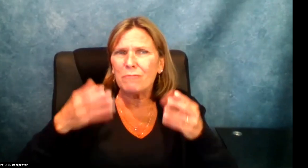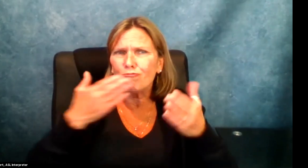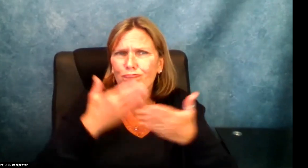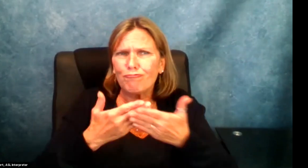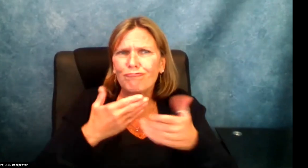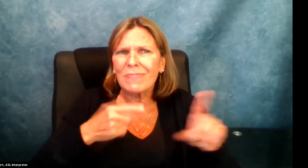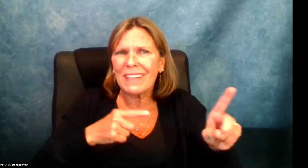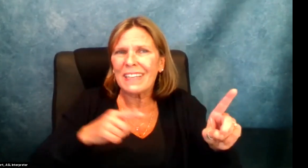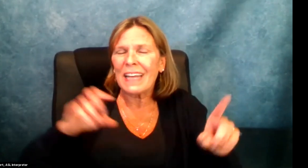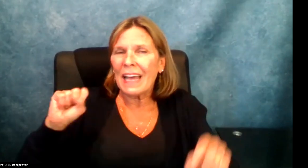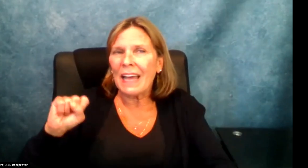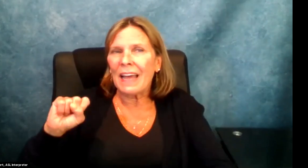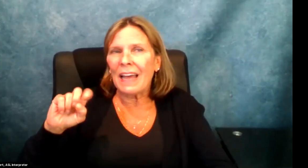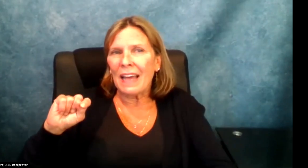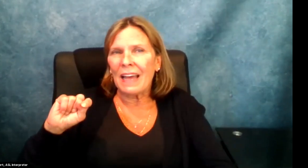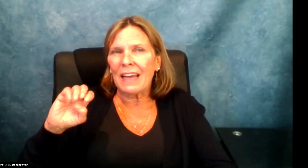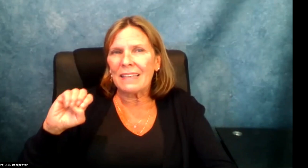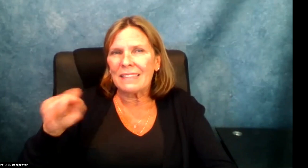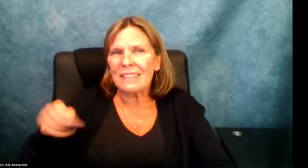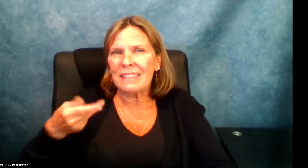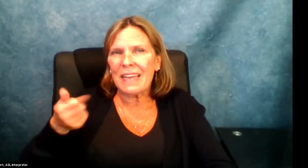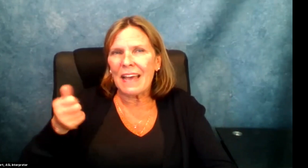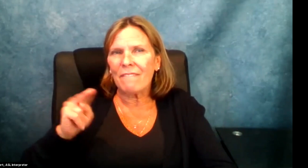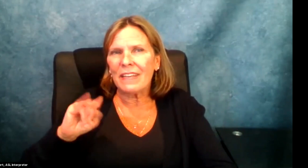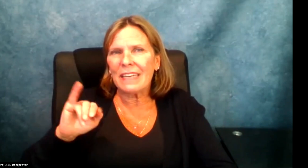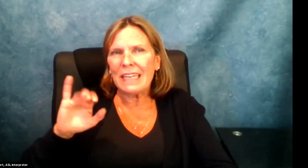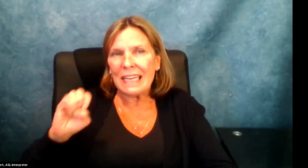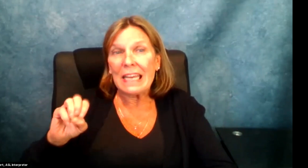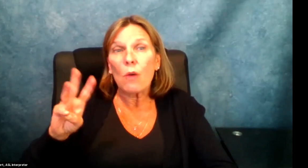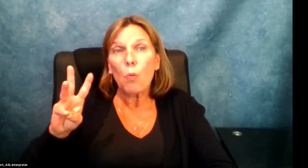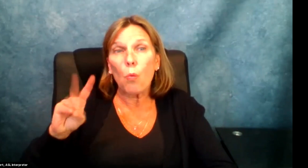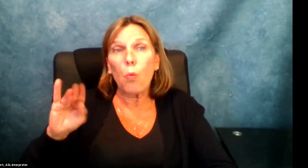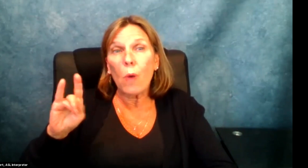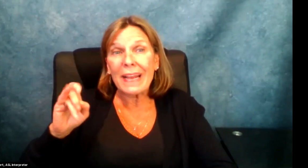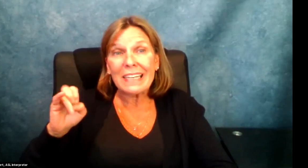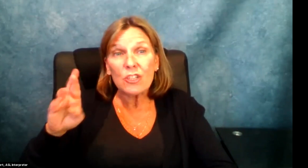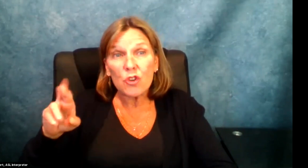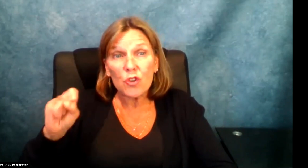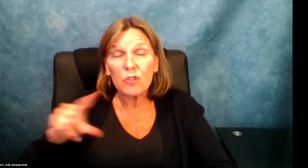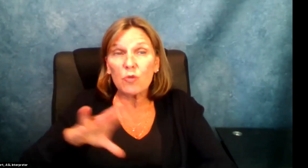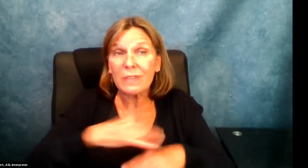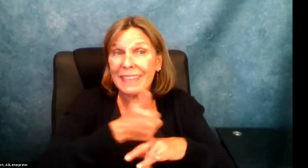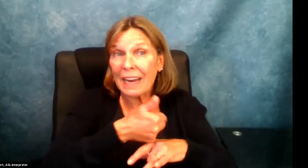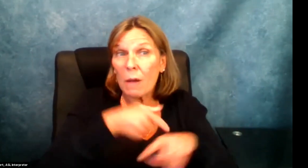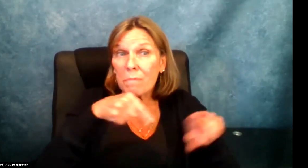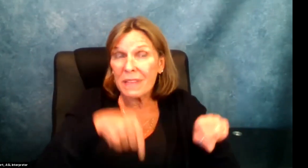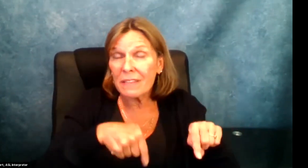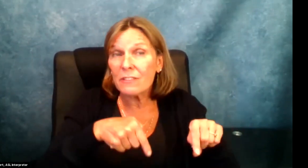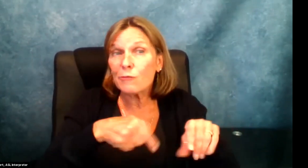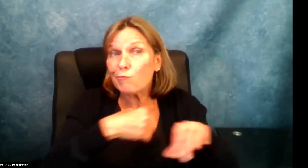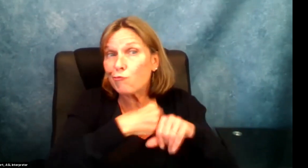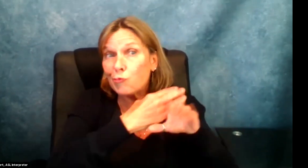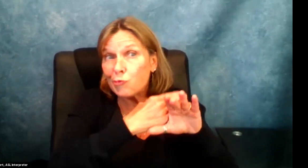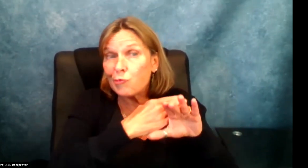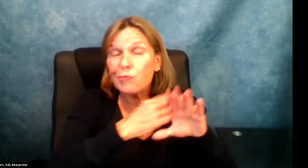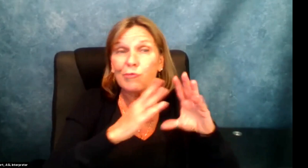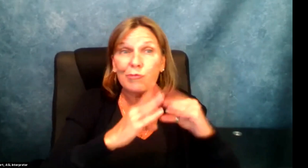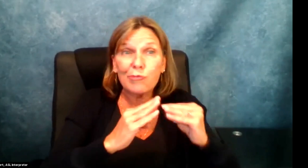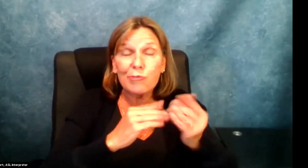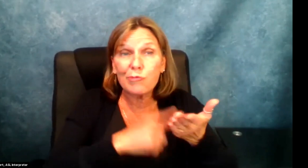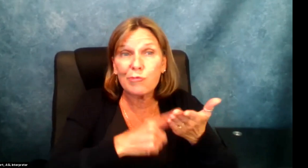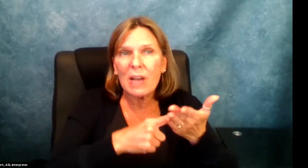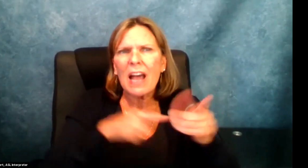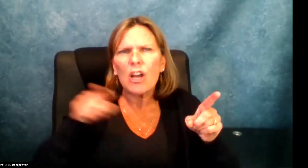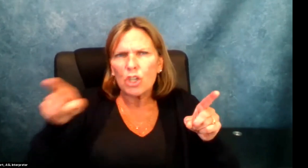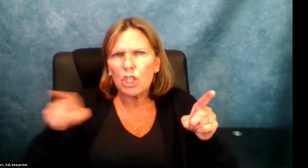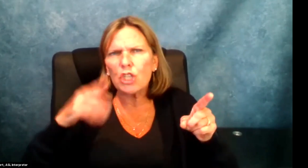all up, I think put the links into the Department of Health website where the data is available on vaccination. So